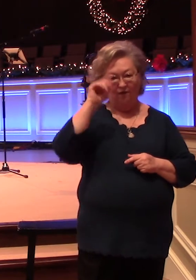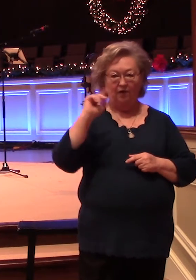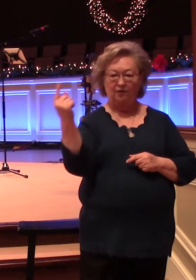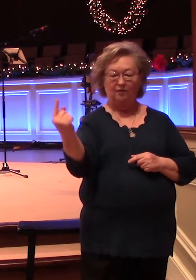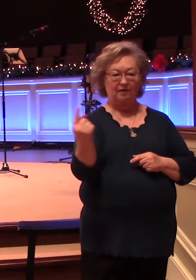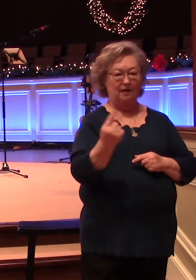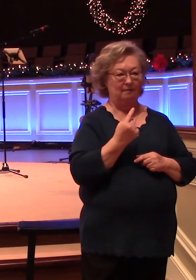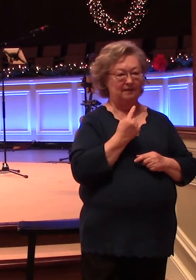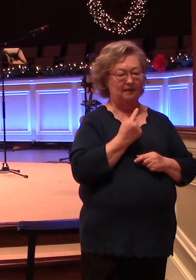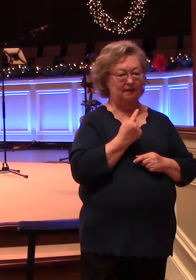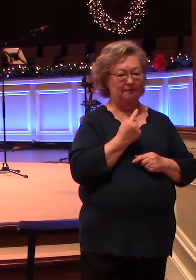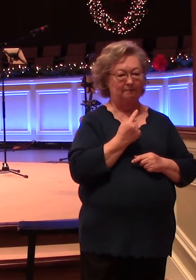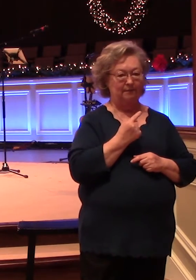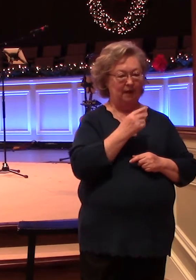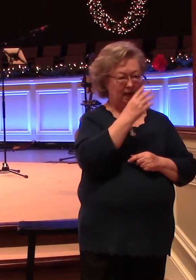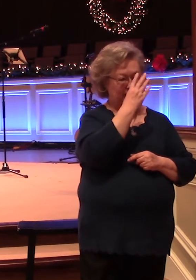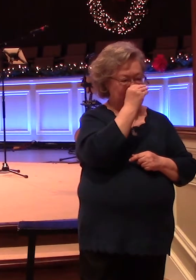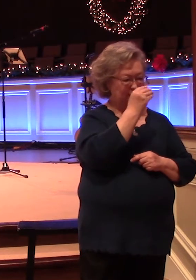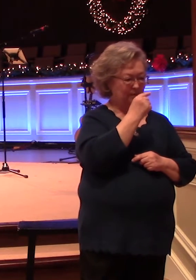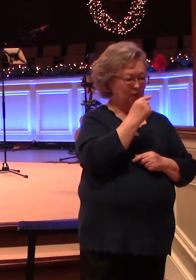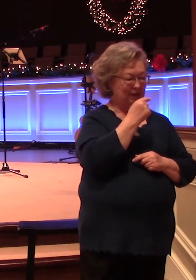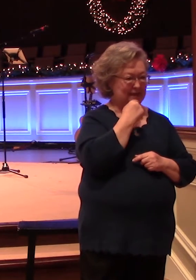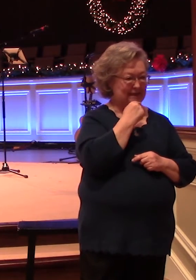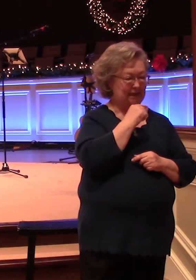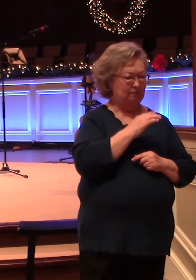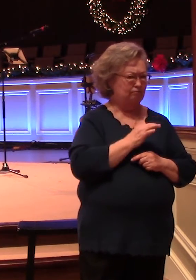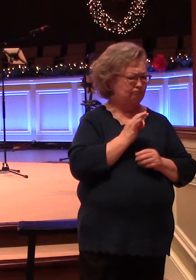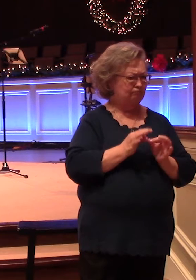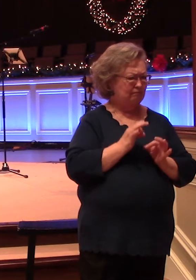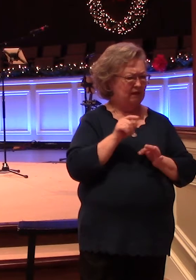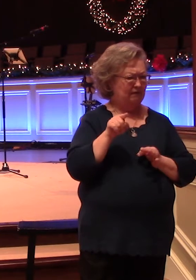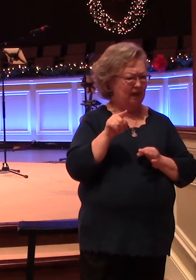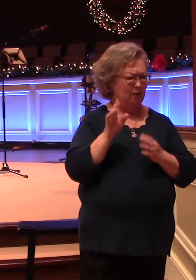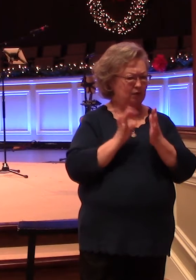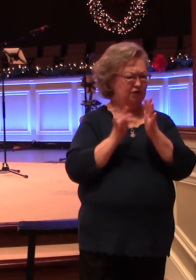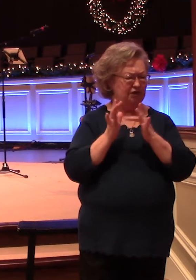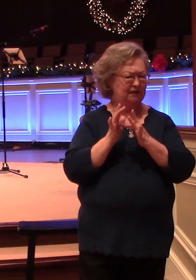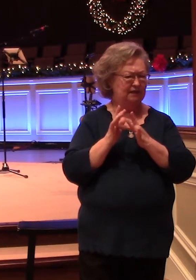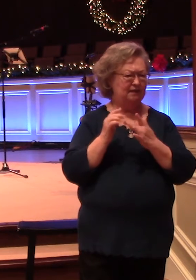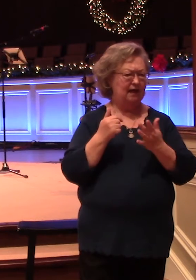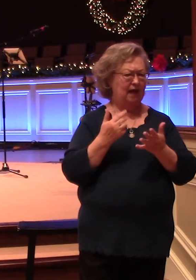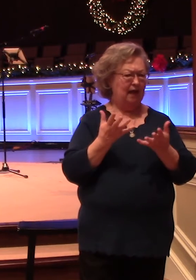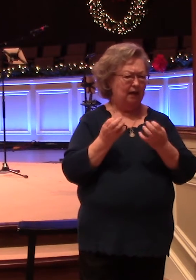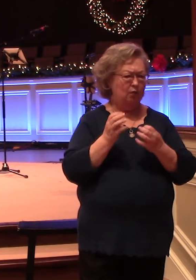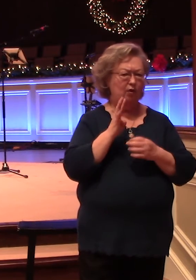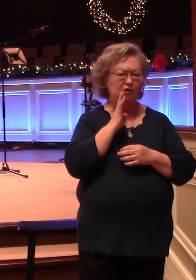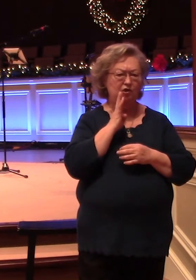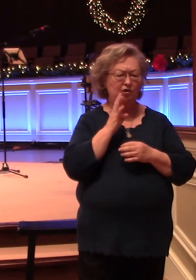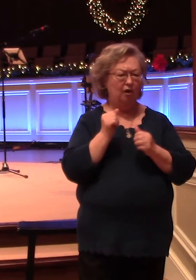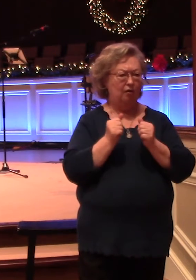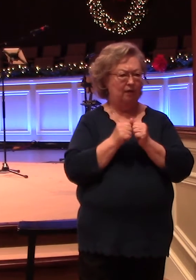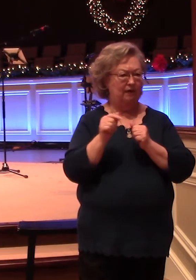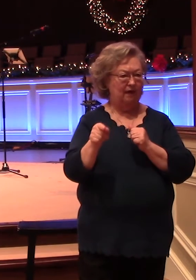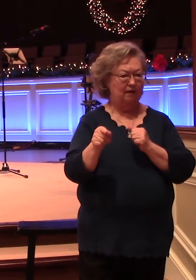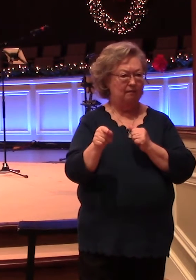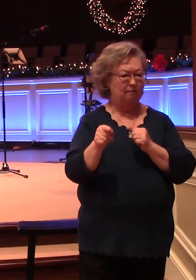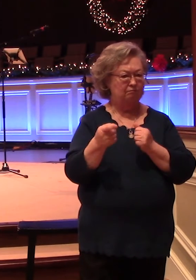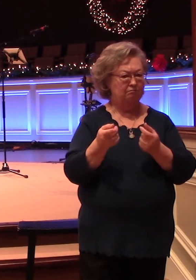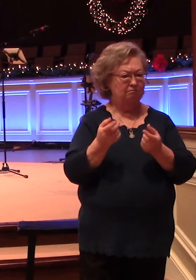I'd want to know what was going on with him. So he sat down and said, Dad, tell me about your day. What's going on? One of his siblings came in,